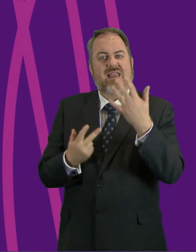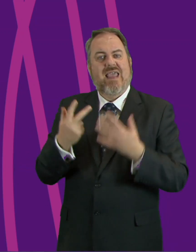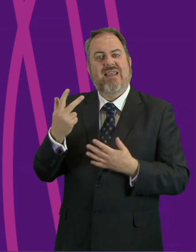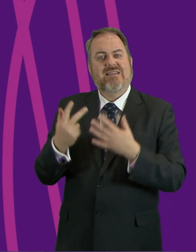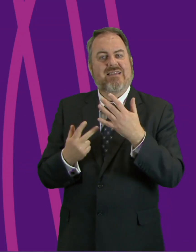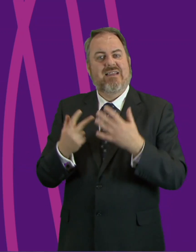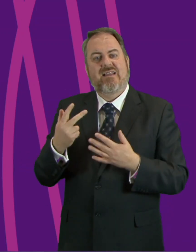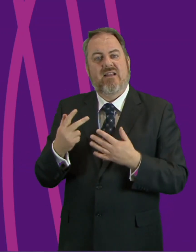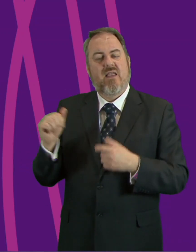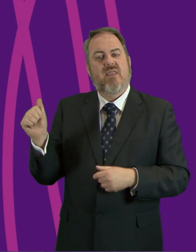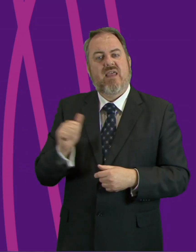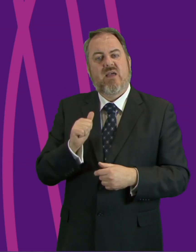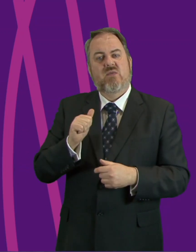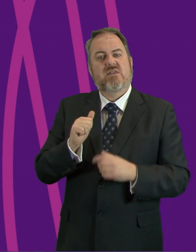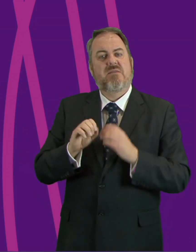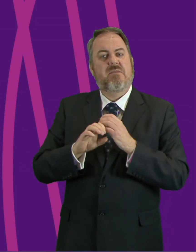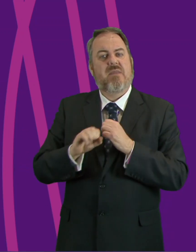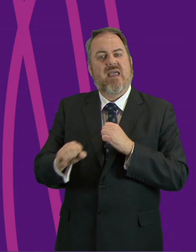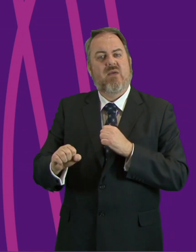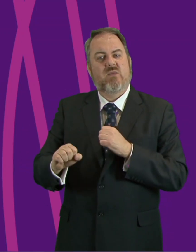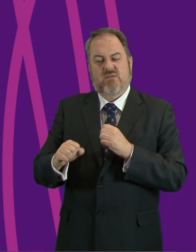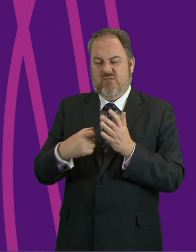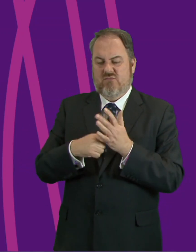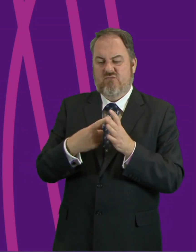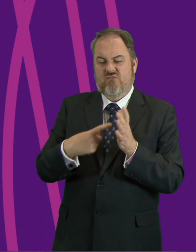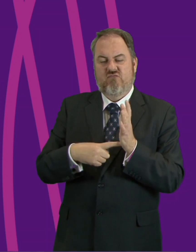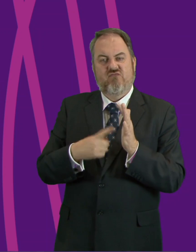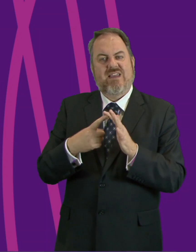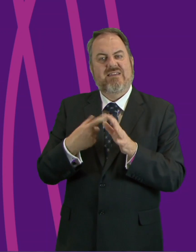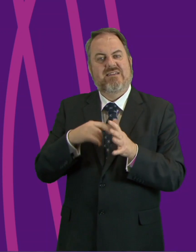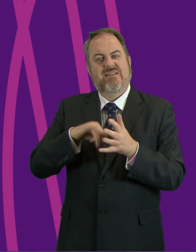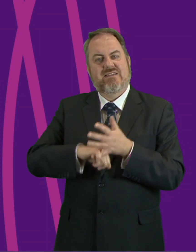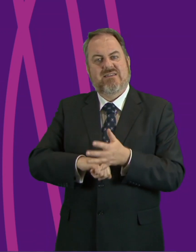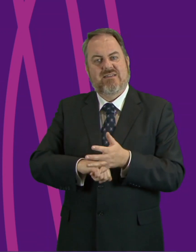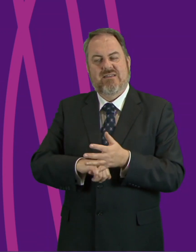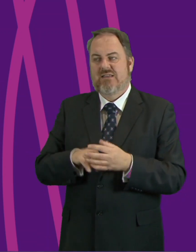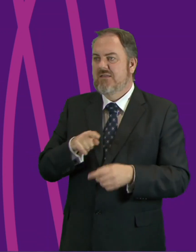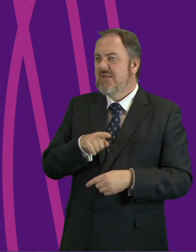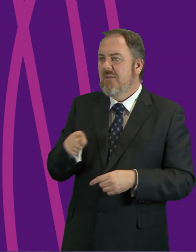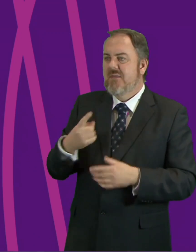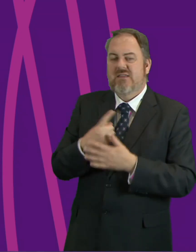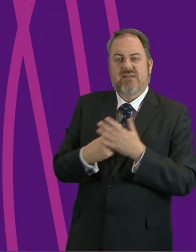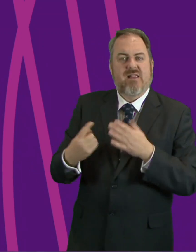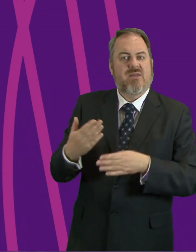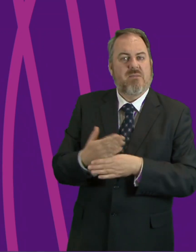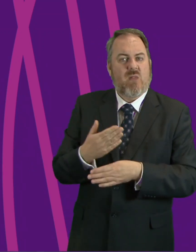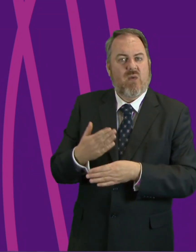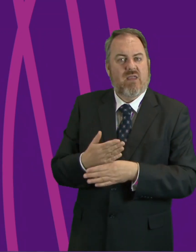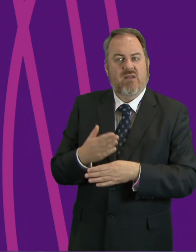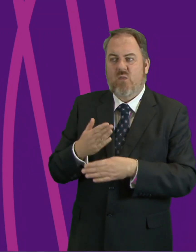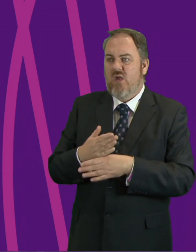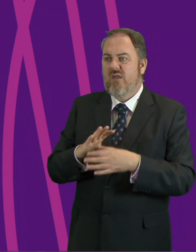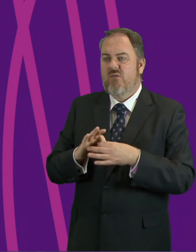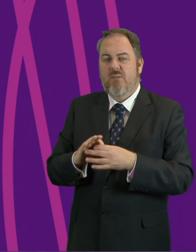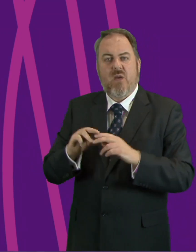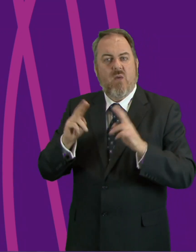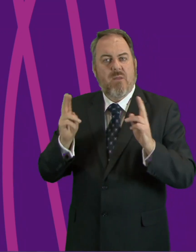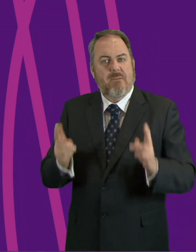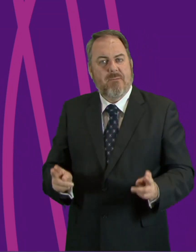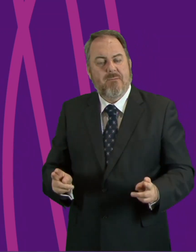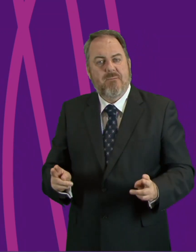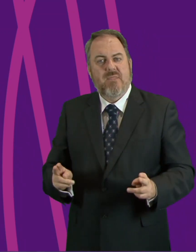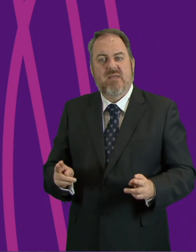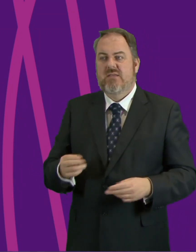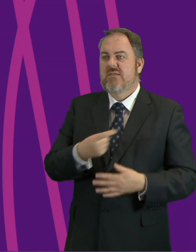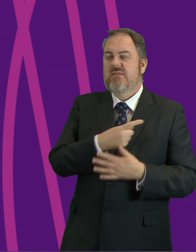and hospitality, those who rely on sole dividends to earn a living, self-employed who operate from home, and some businesses who are not